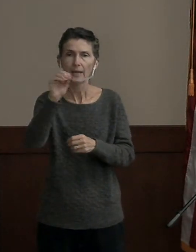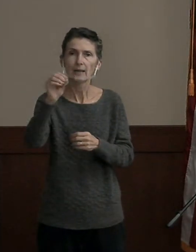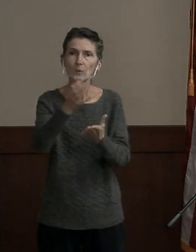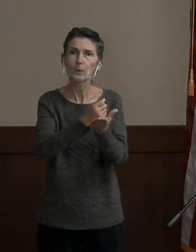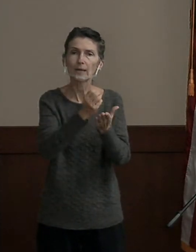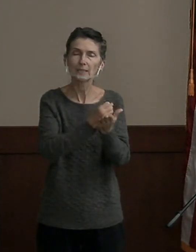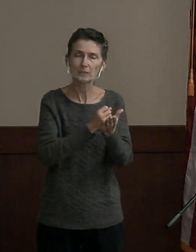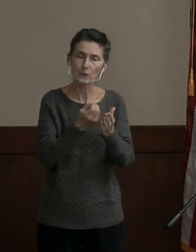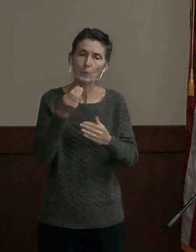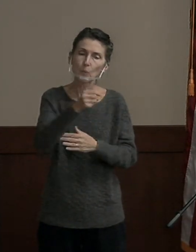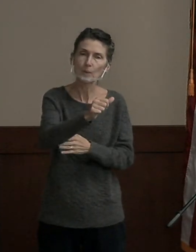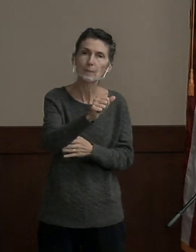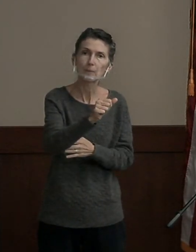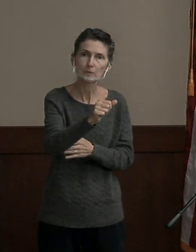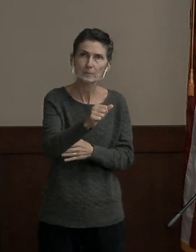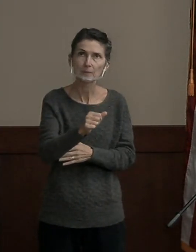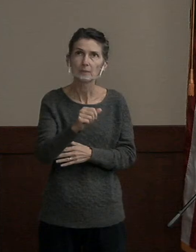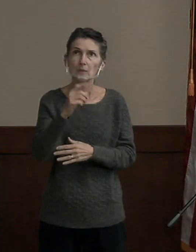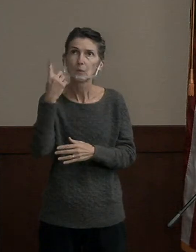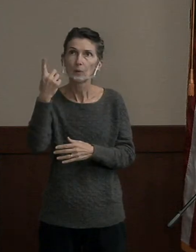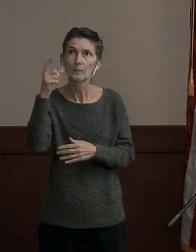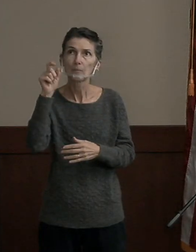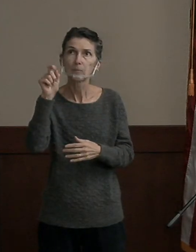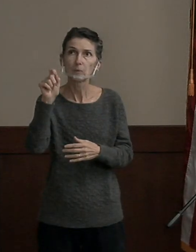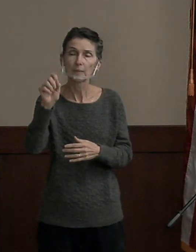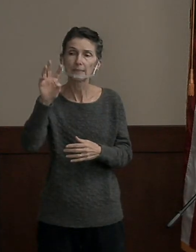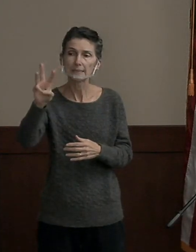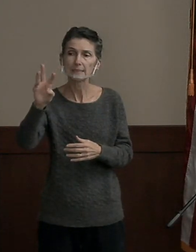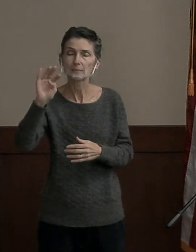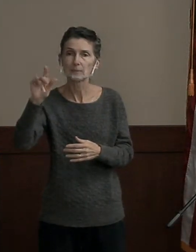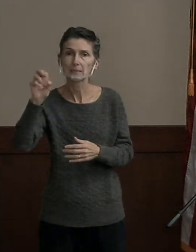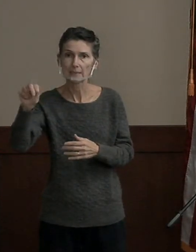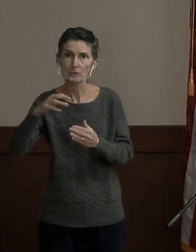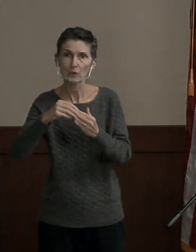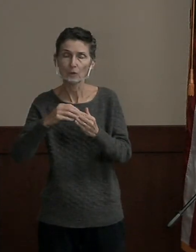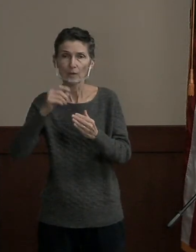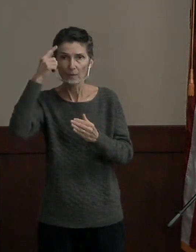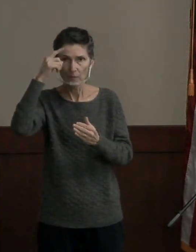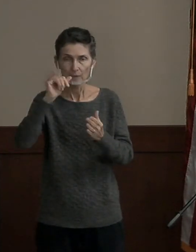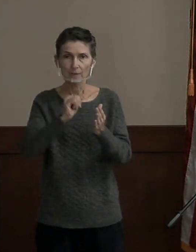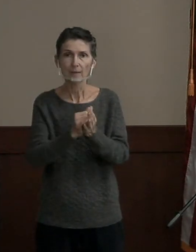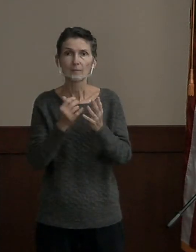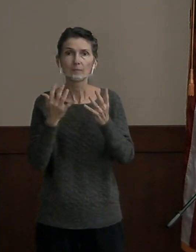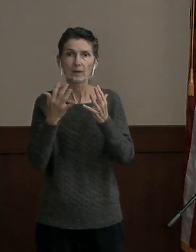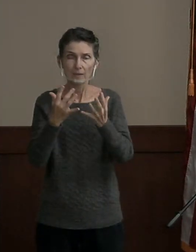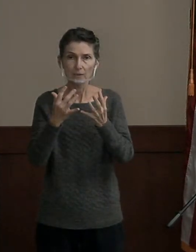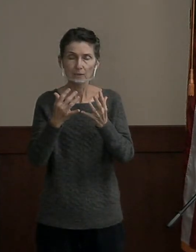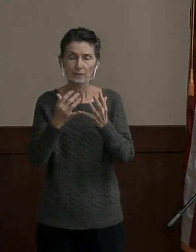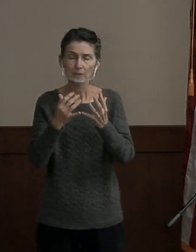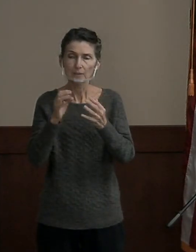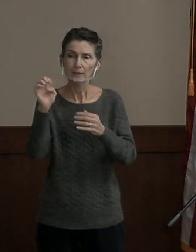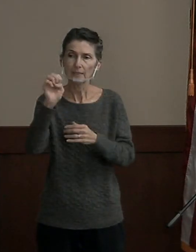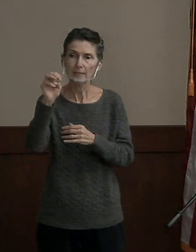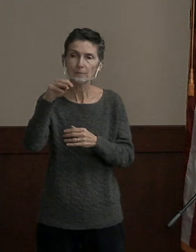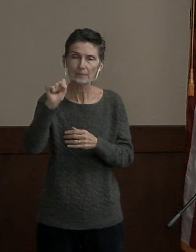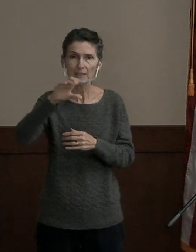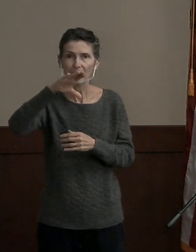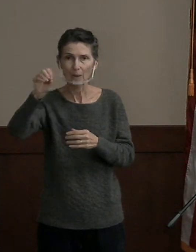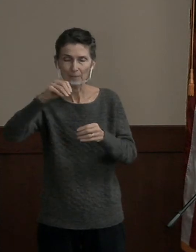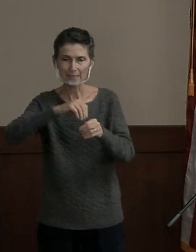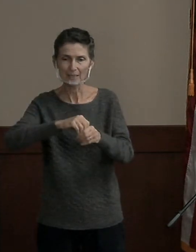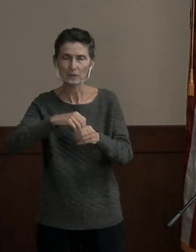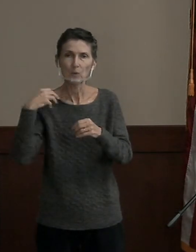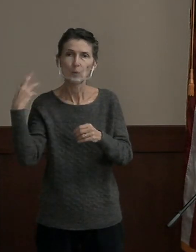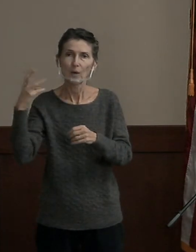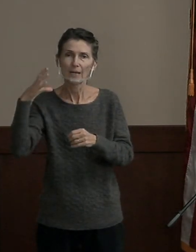reimbursement has received $1.6 million. That's to the fire EMS companies in